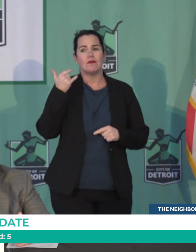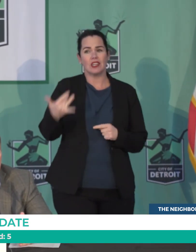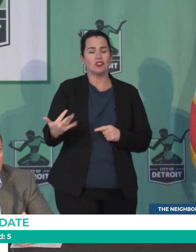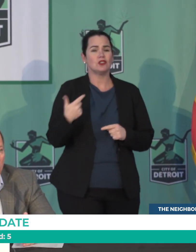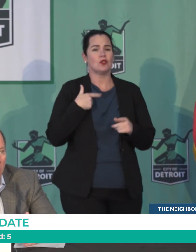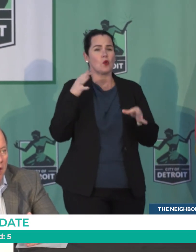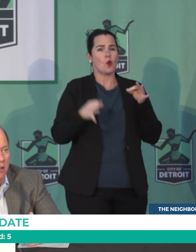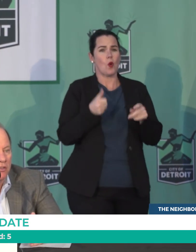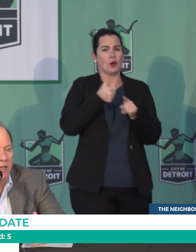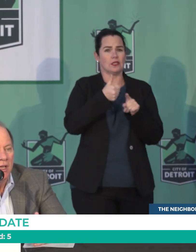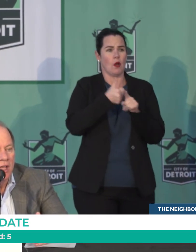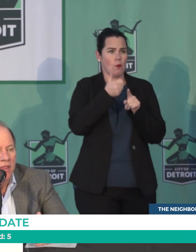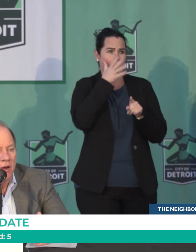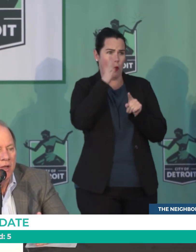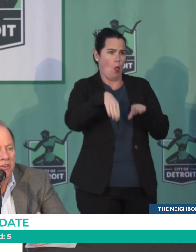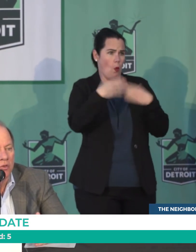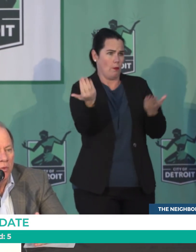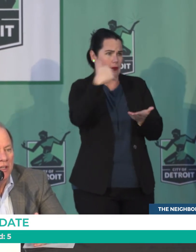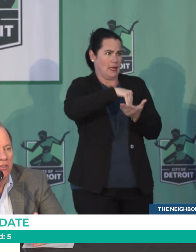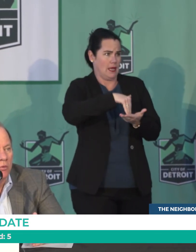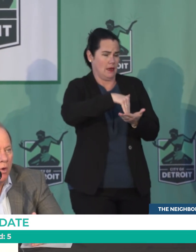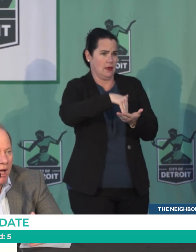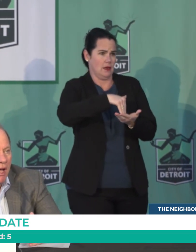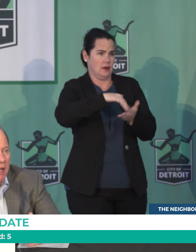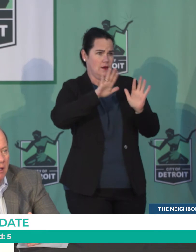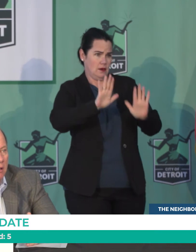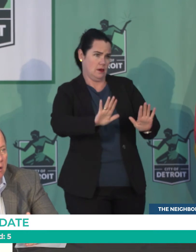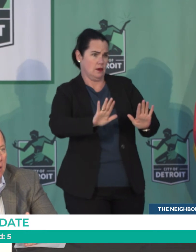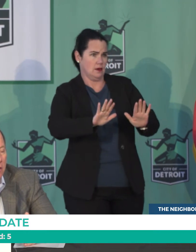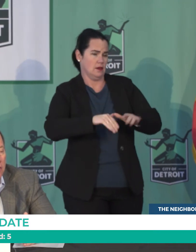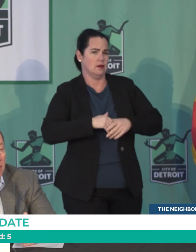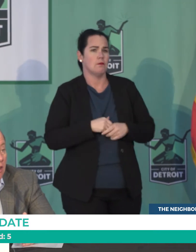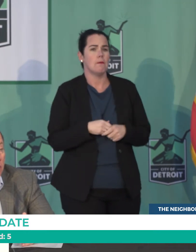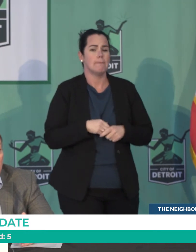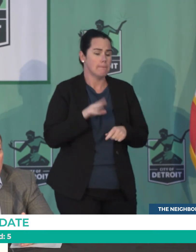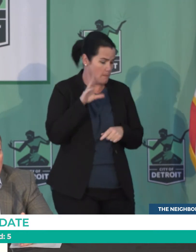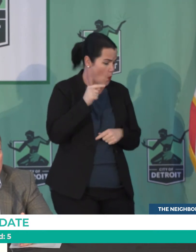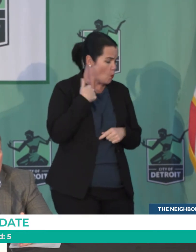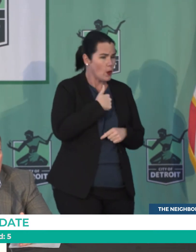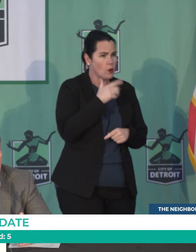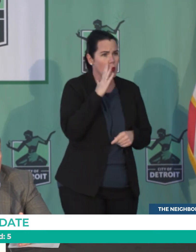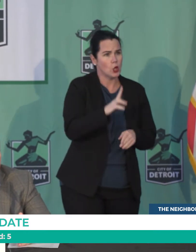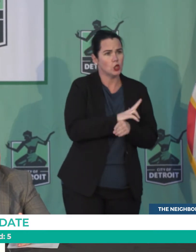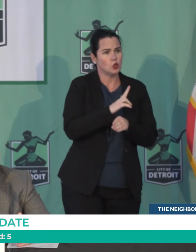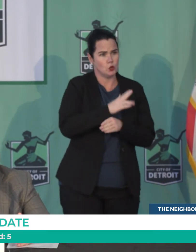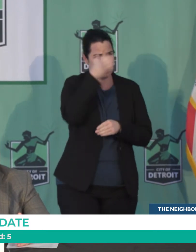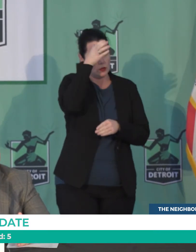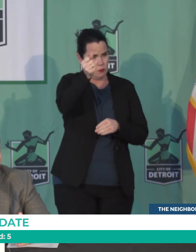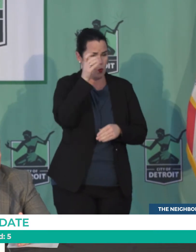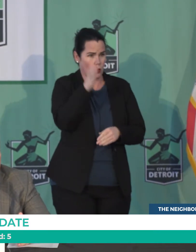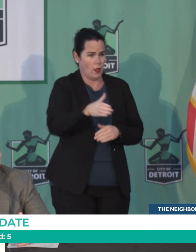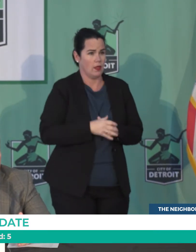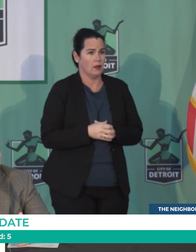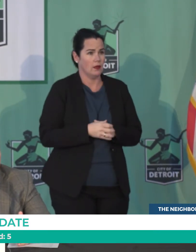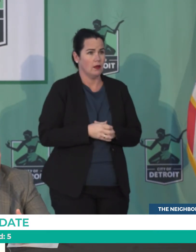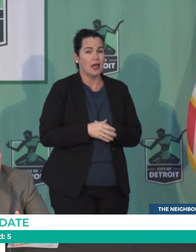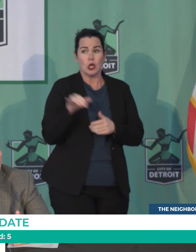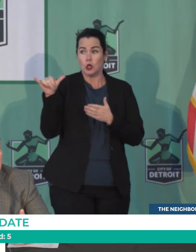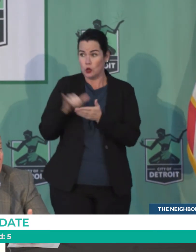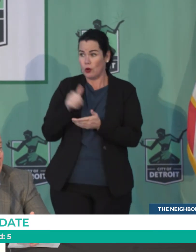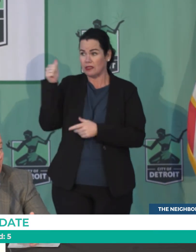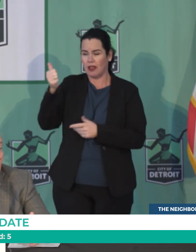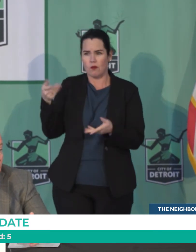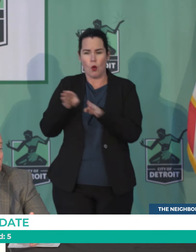in reasonable ways. There is a reason why the city of New York had to close down all of its parks.